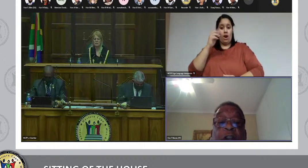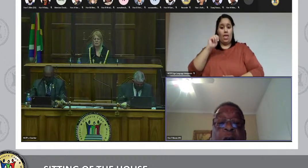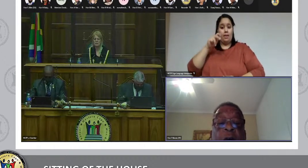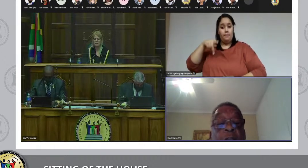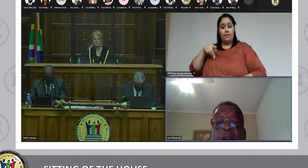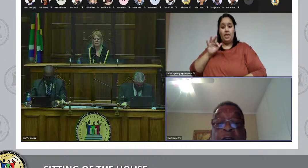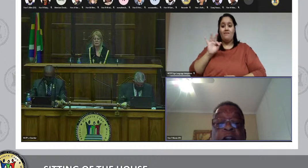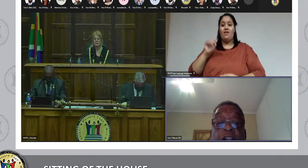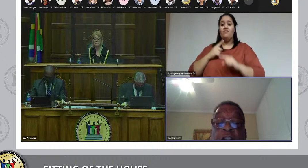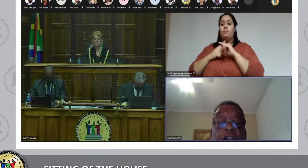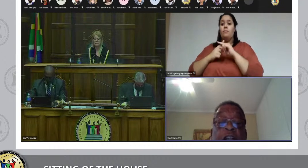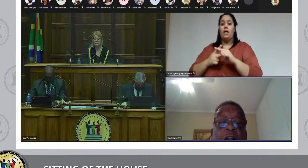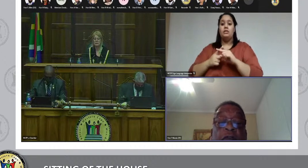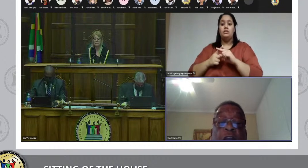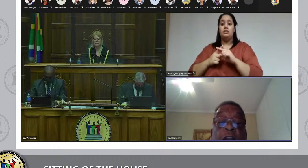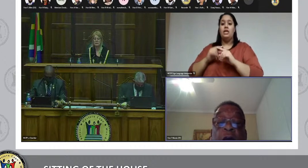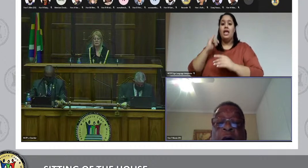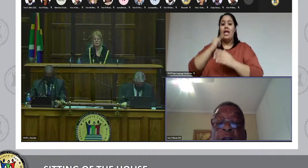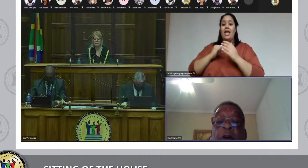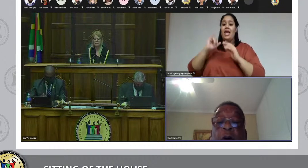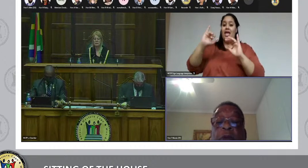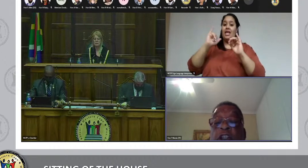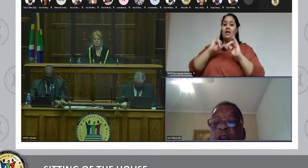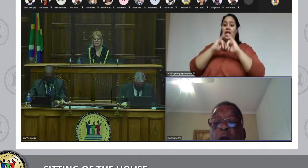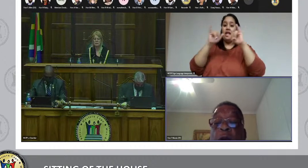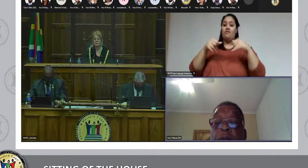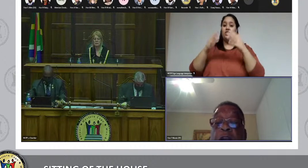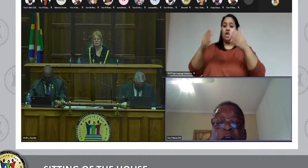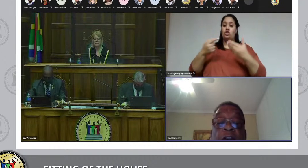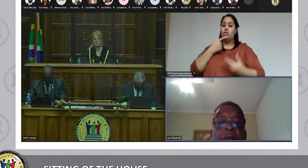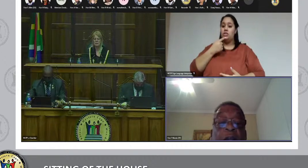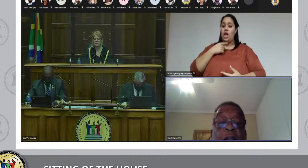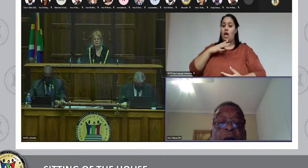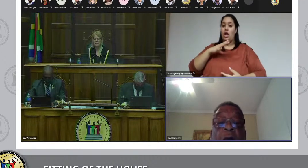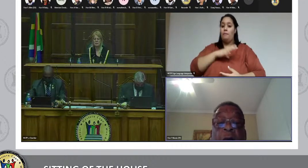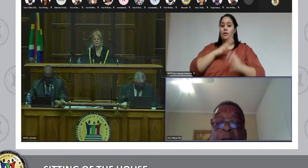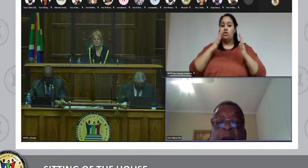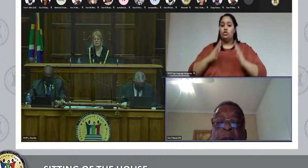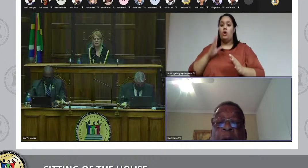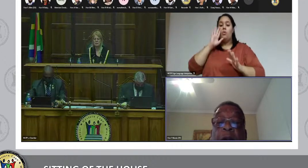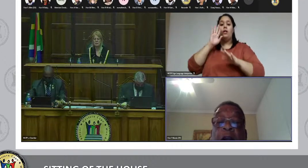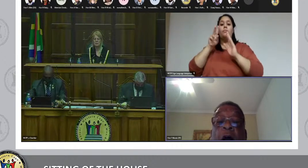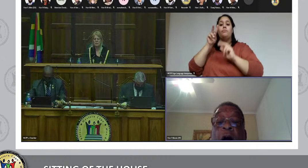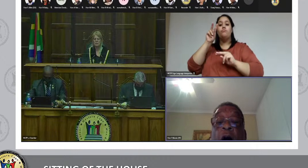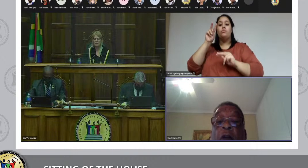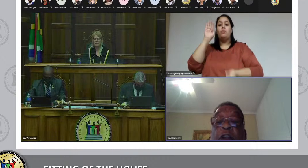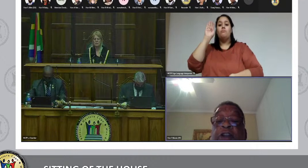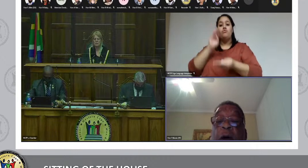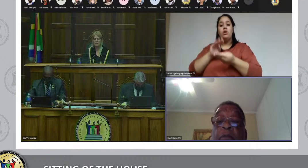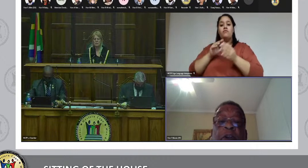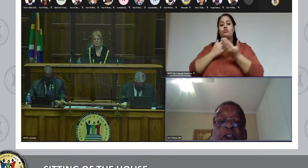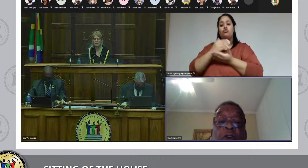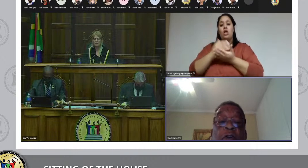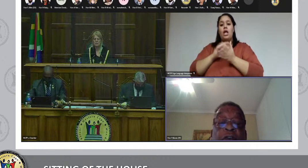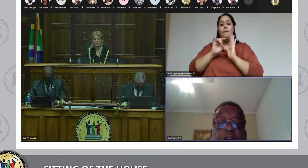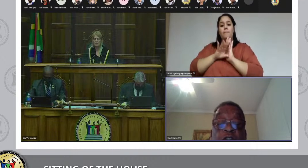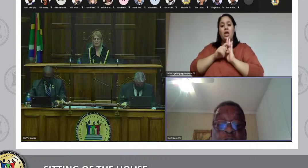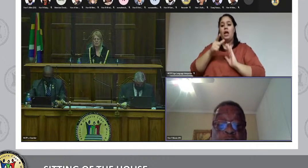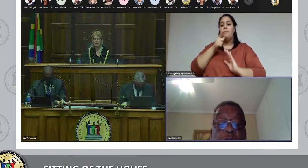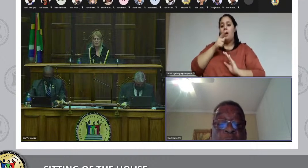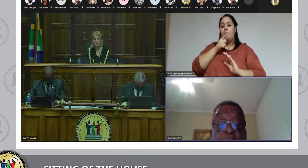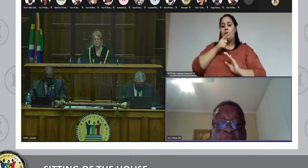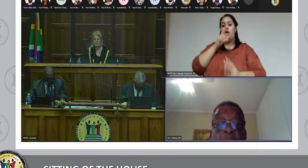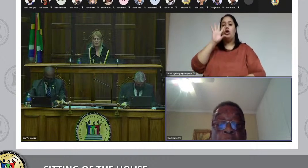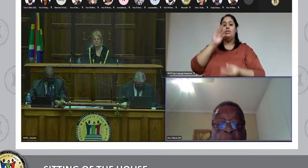Front Plus. The invitation itself read, the Commission will be briefing the media and the public on this submission on the